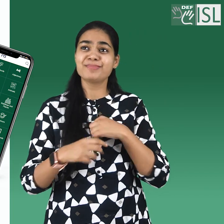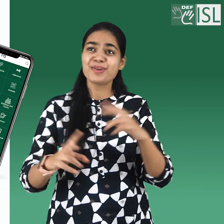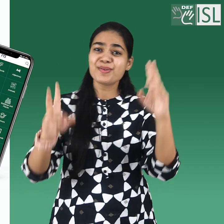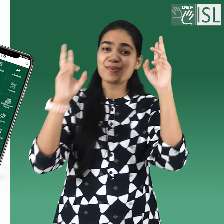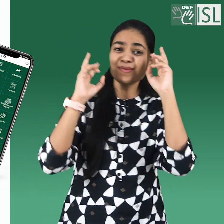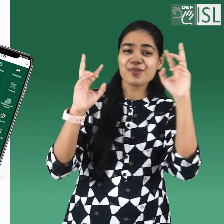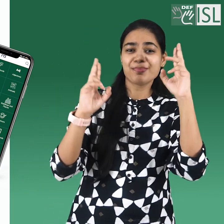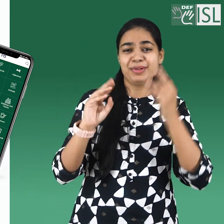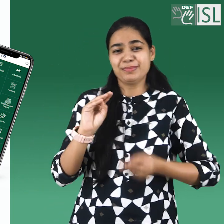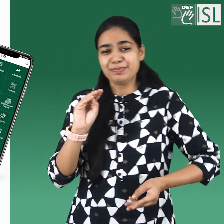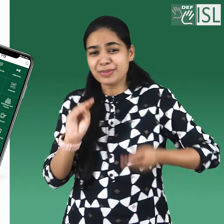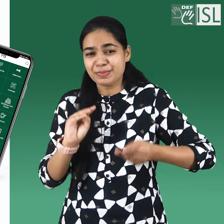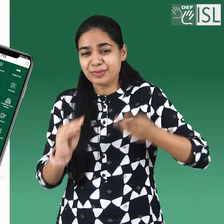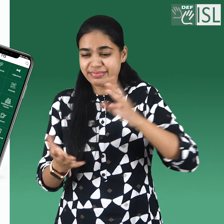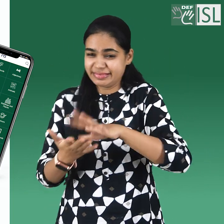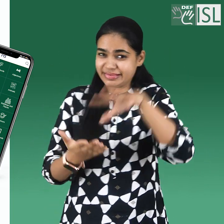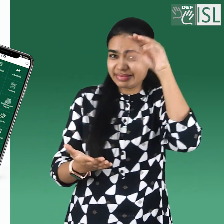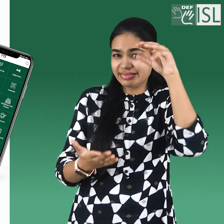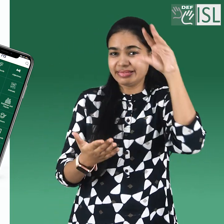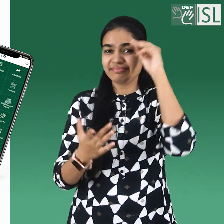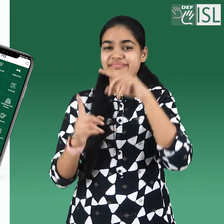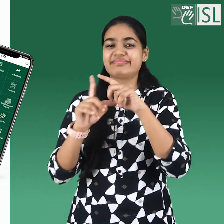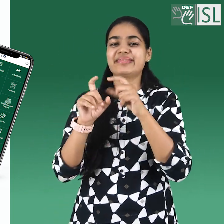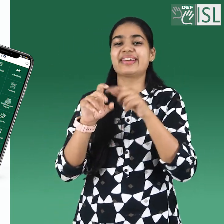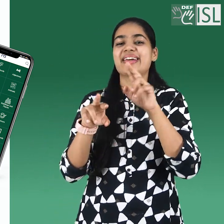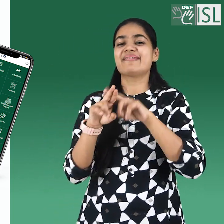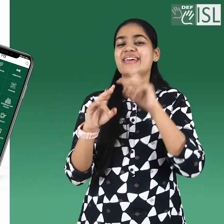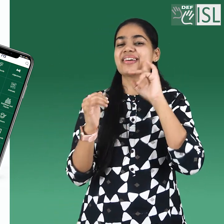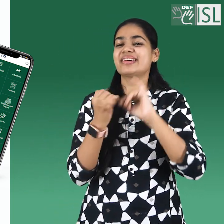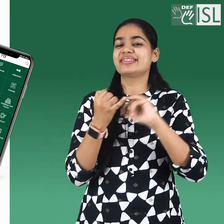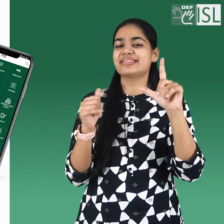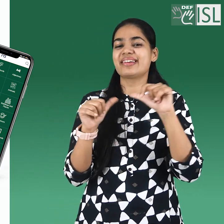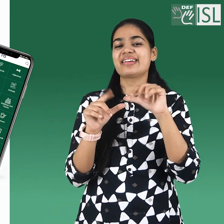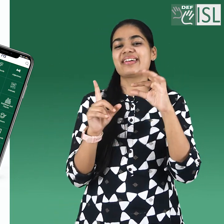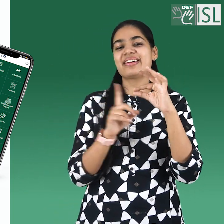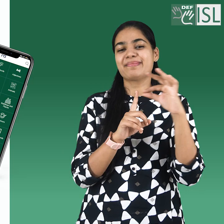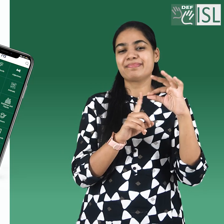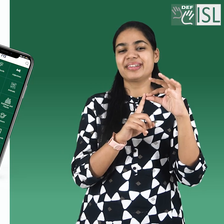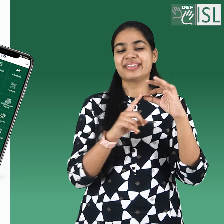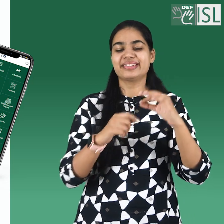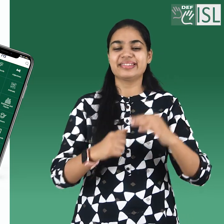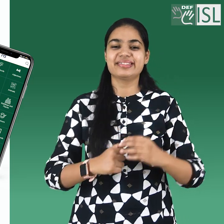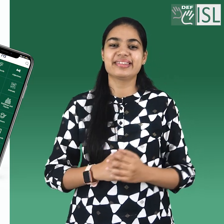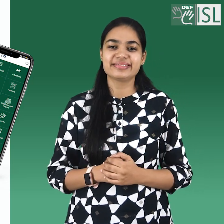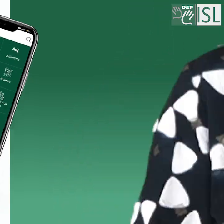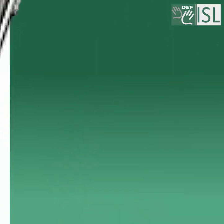us. I hope I learn more through this app.